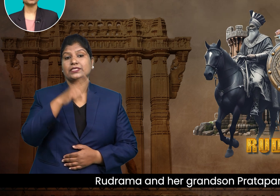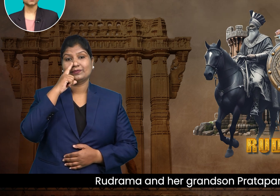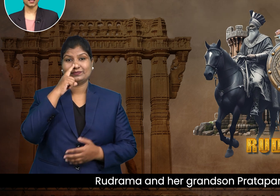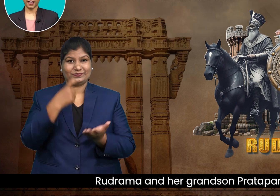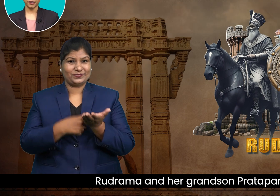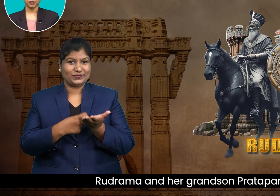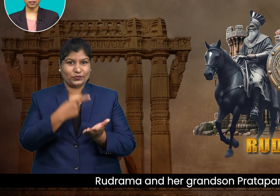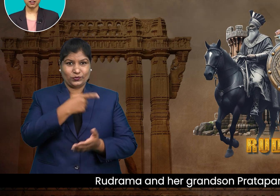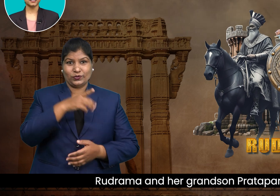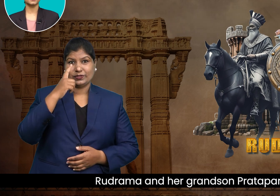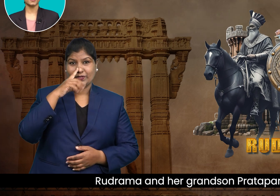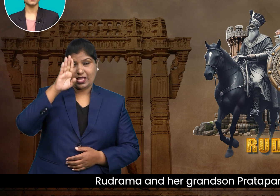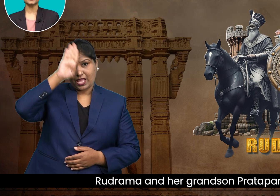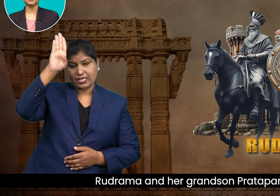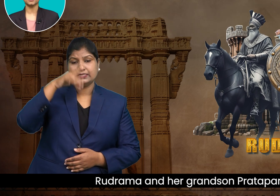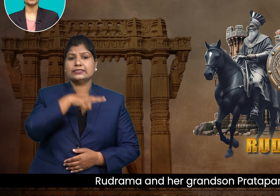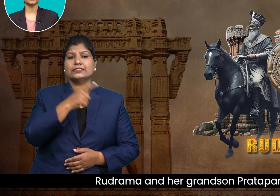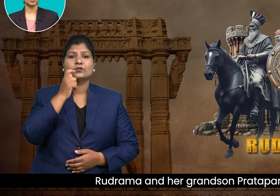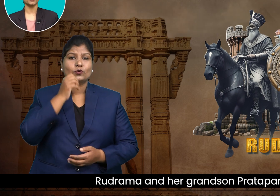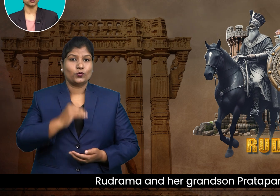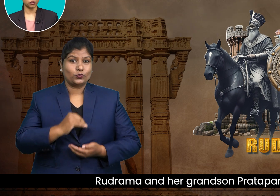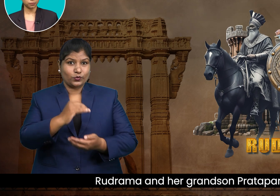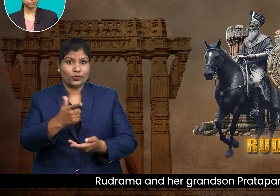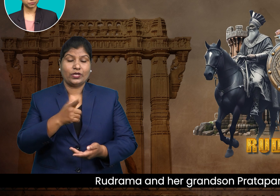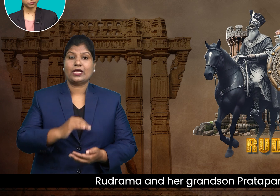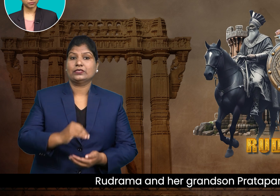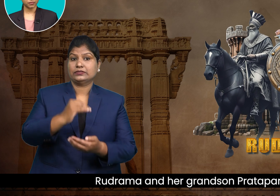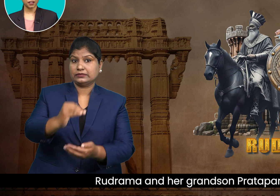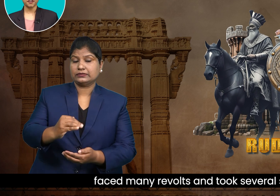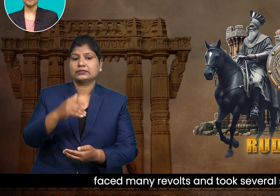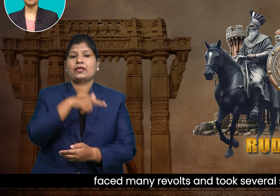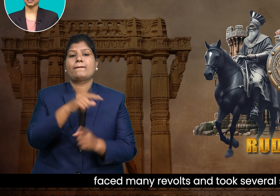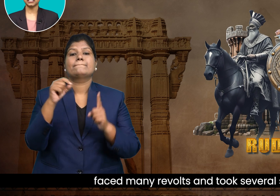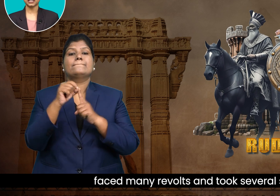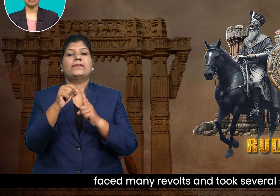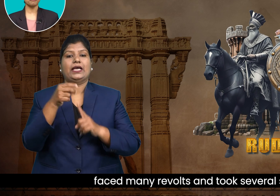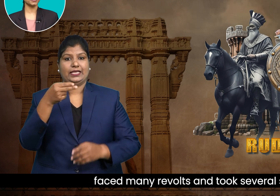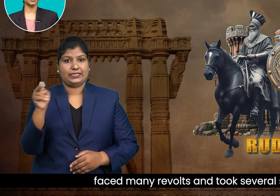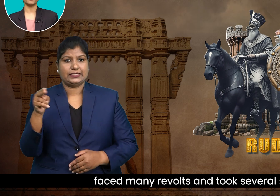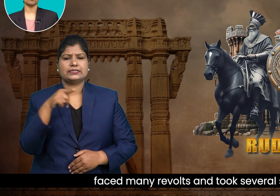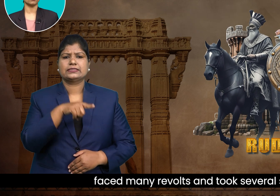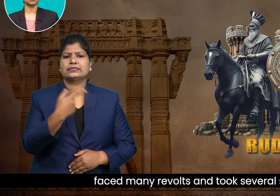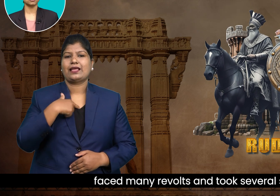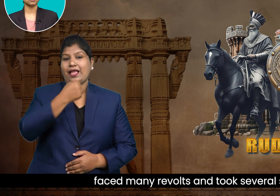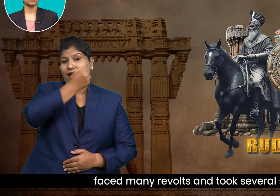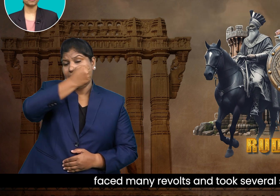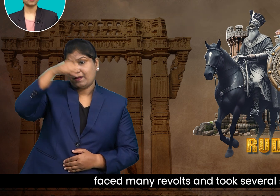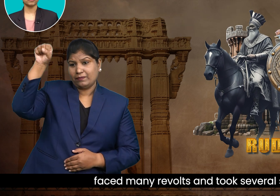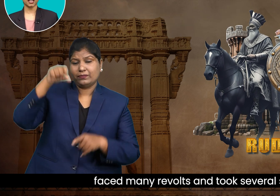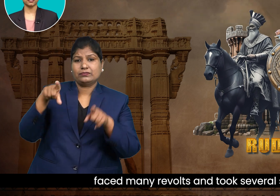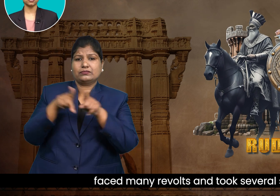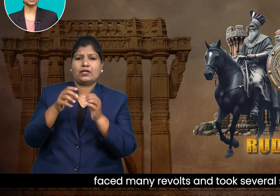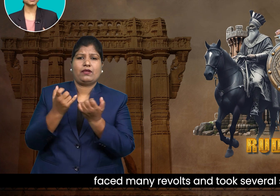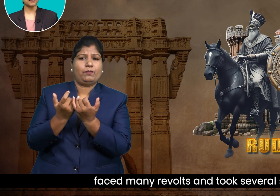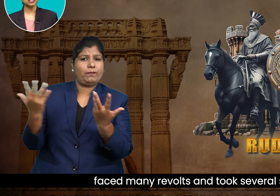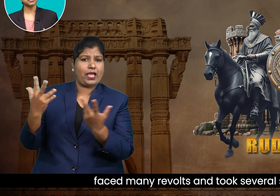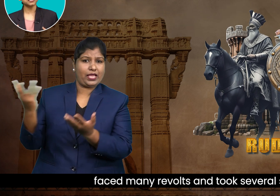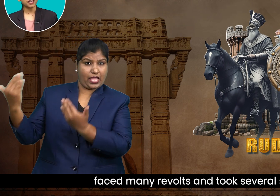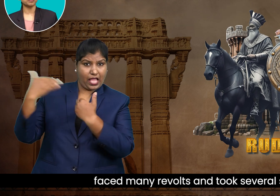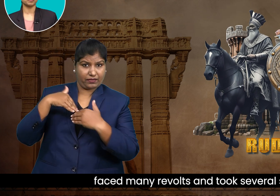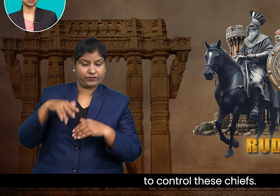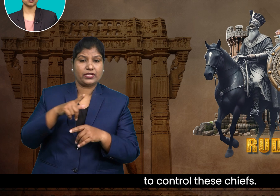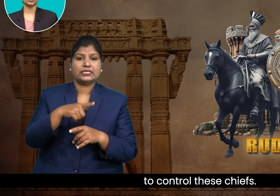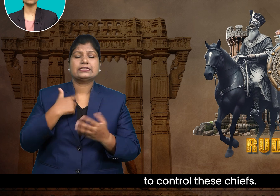Rudrama and her grandson Prataparudra faced many revolts and took